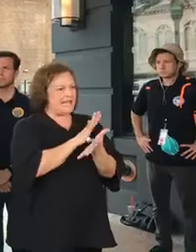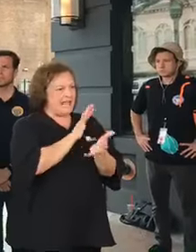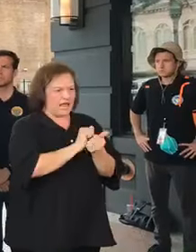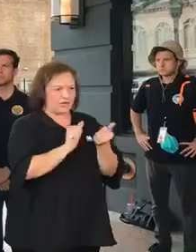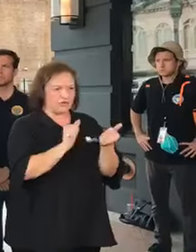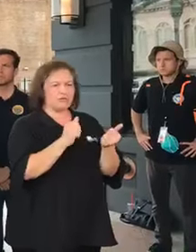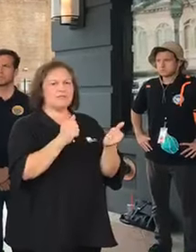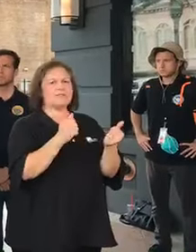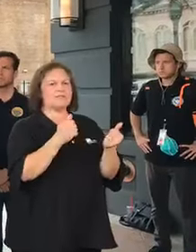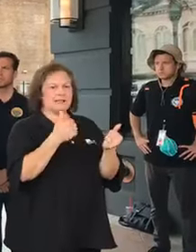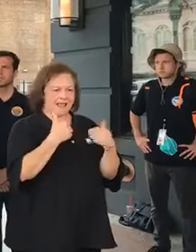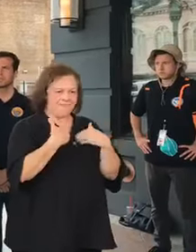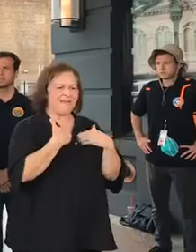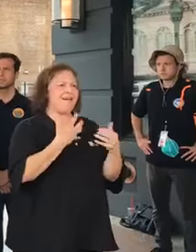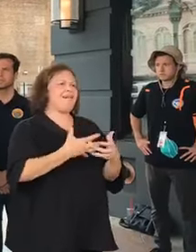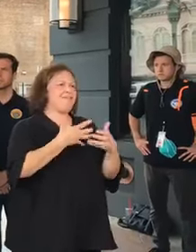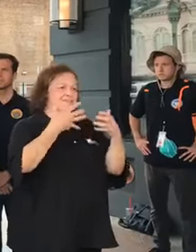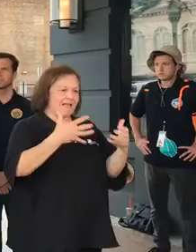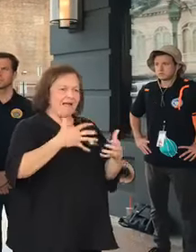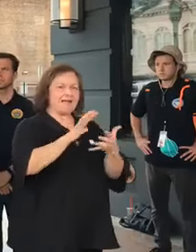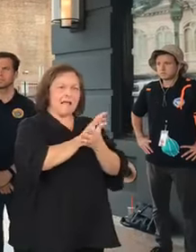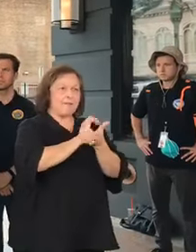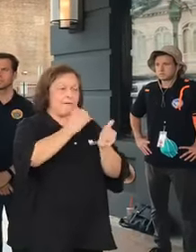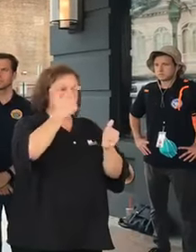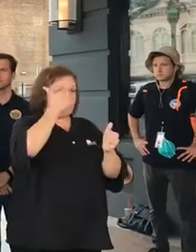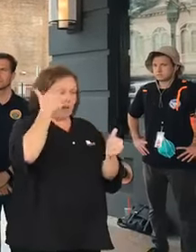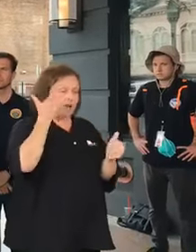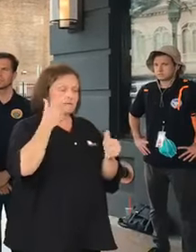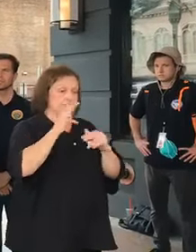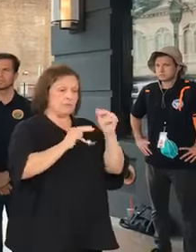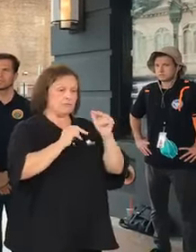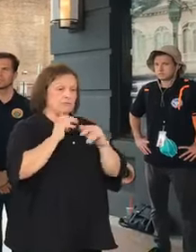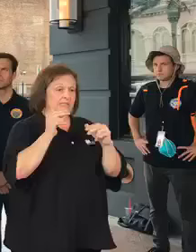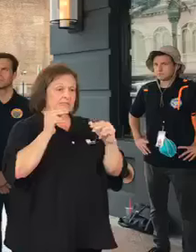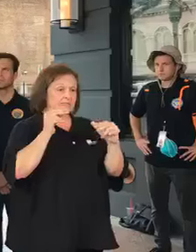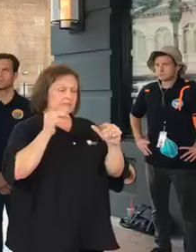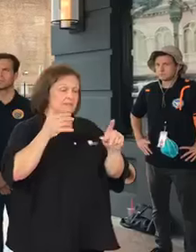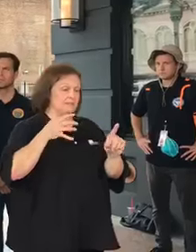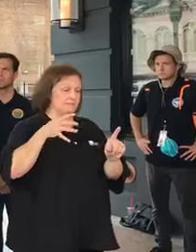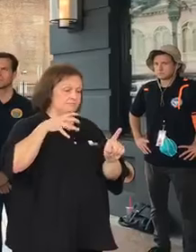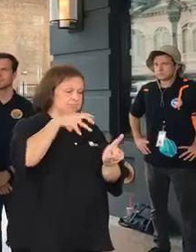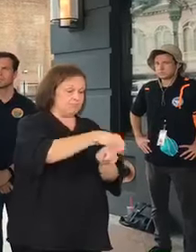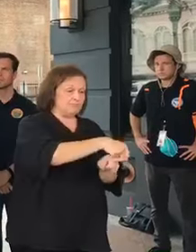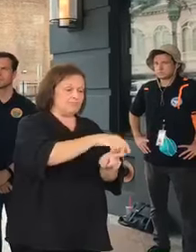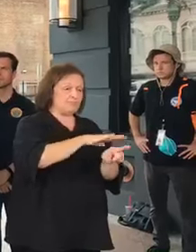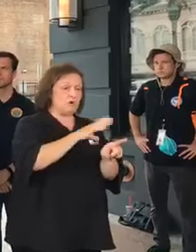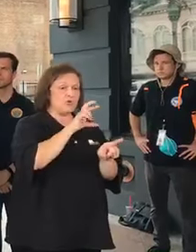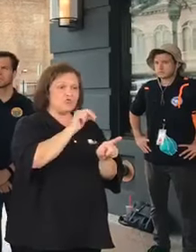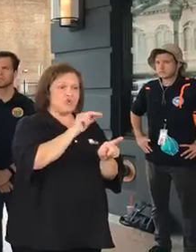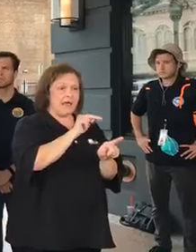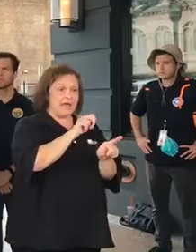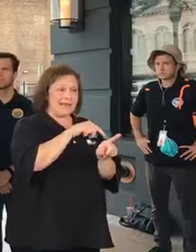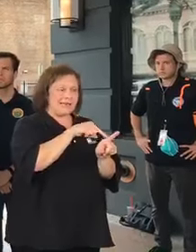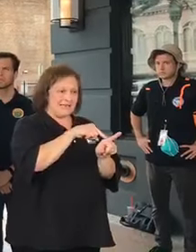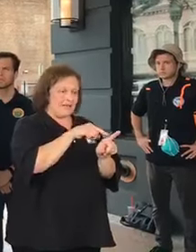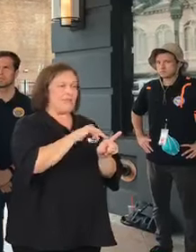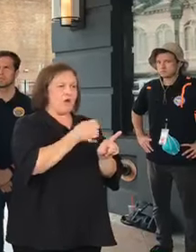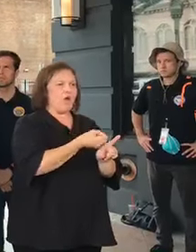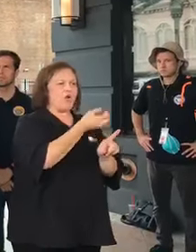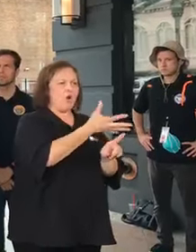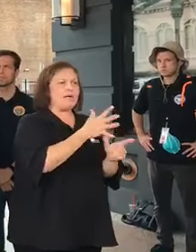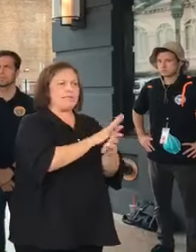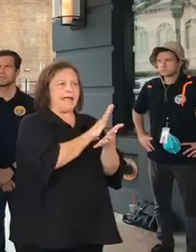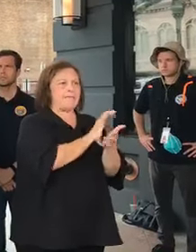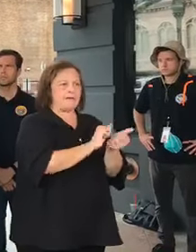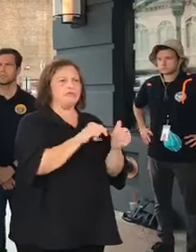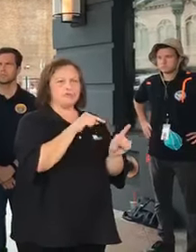lot of mechanical damage from the building collapsing, the concrete slabs and everything that are impinging against it. It's causing pretty critical damage. So